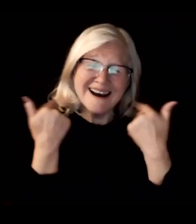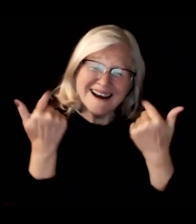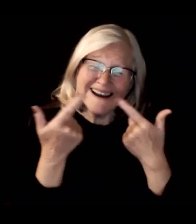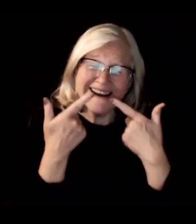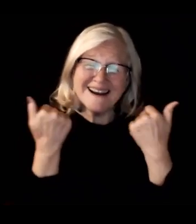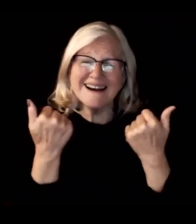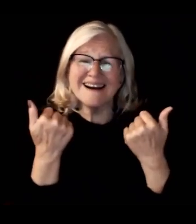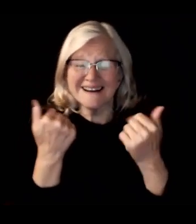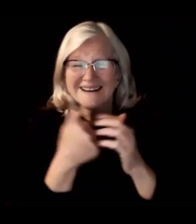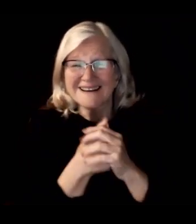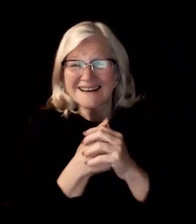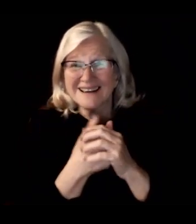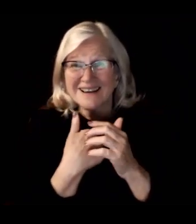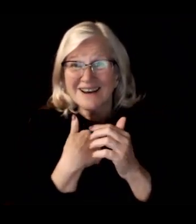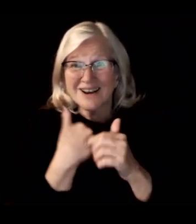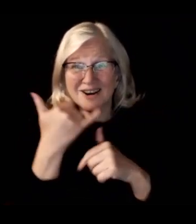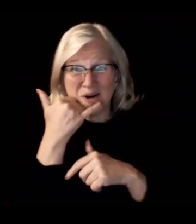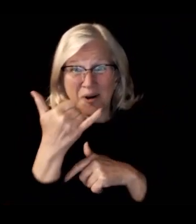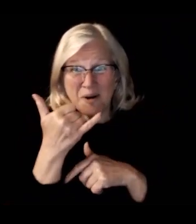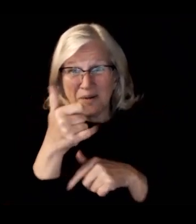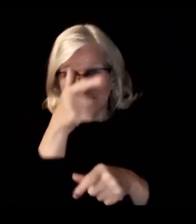work to share the heartbreaking news.